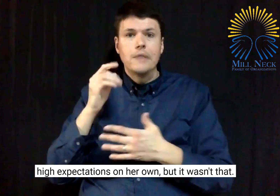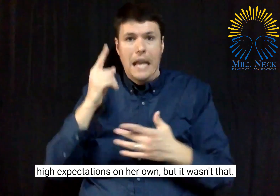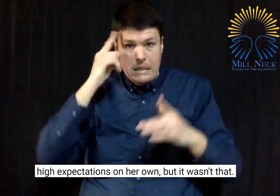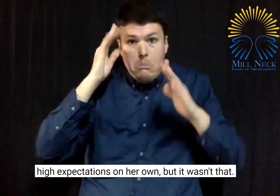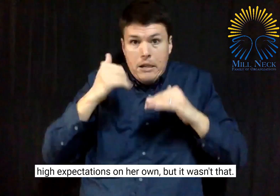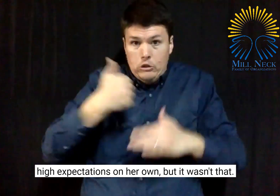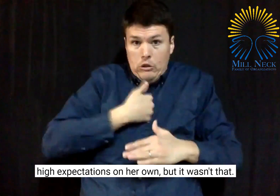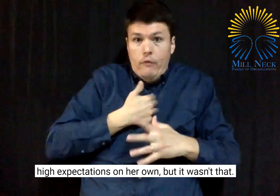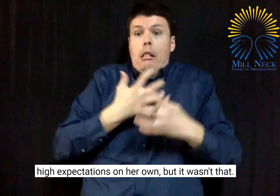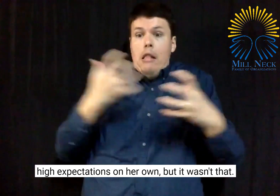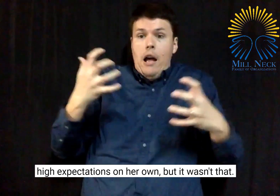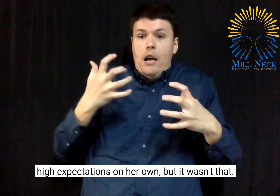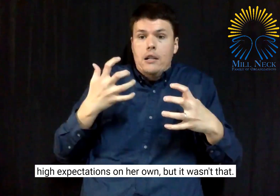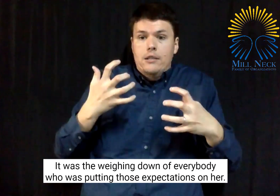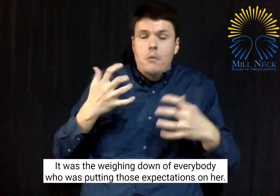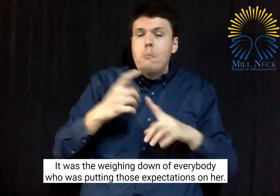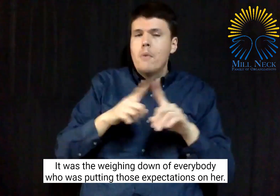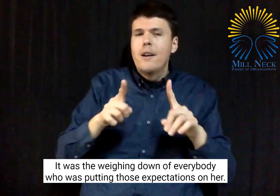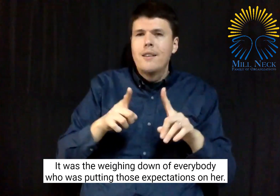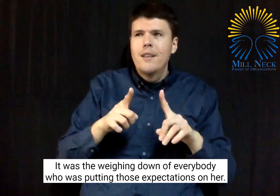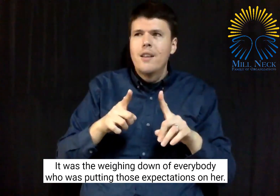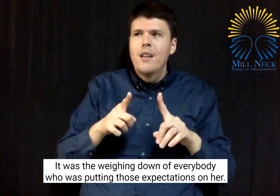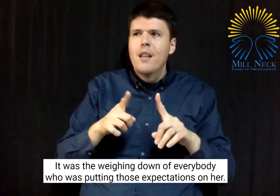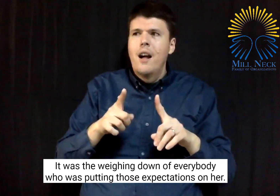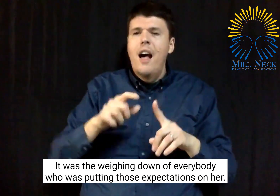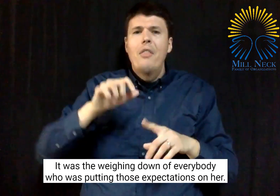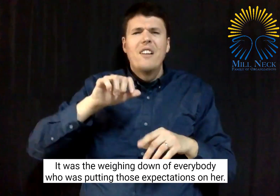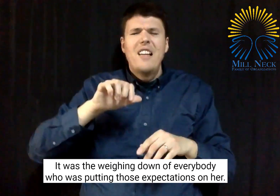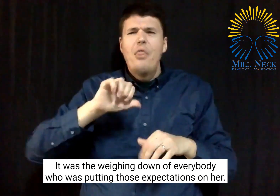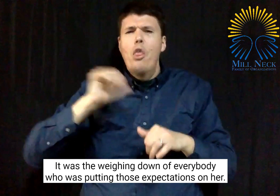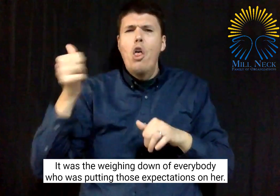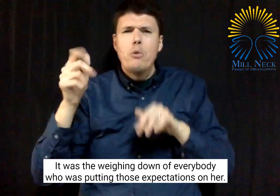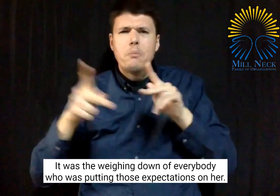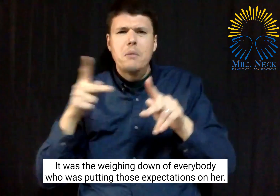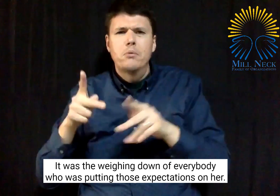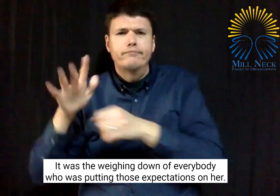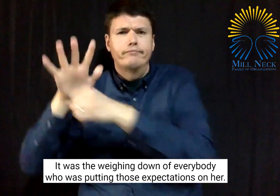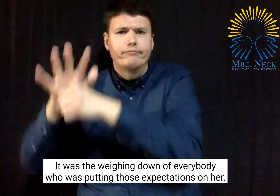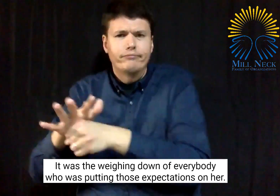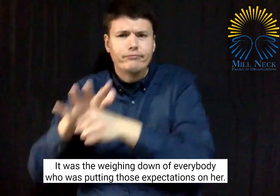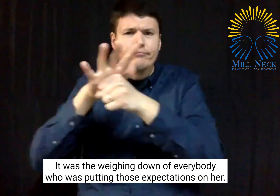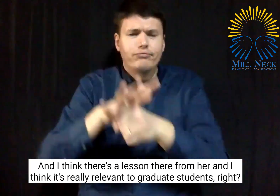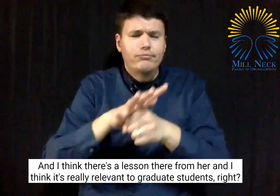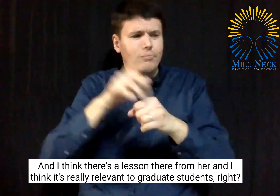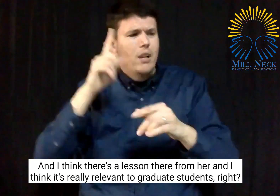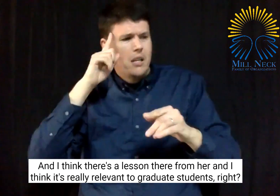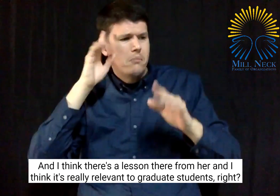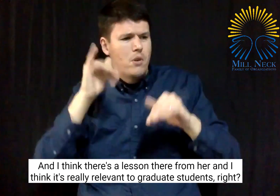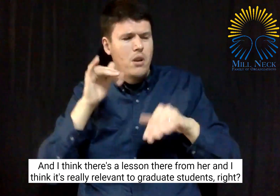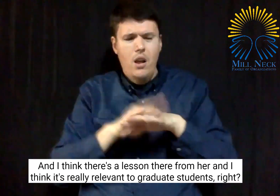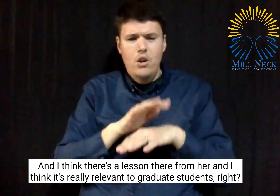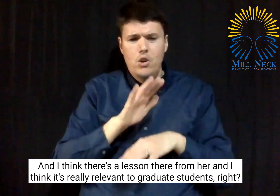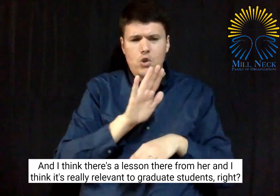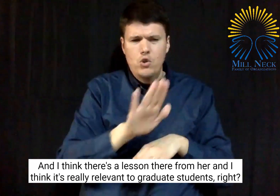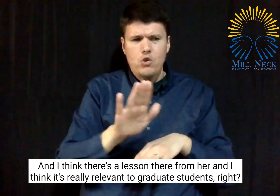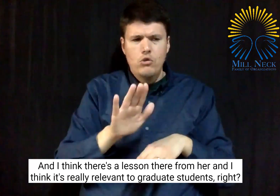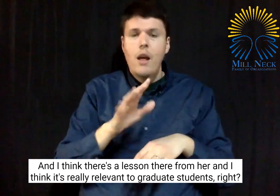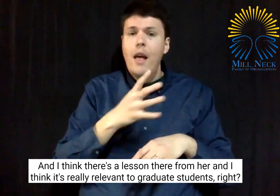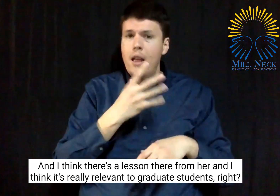her own. But it wasn't that, it was the weighing down of everybody who was putting those expectations on her. And I think there's a lesson there from her, and I think it's